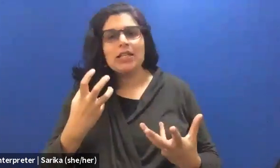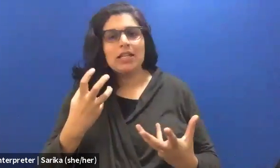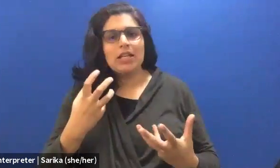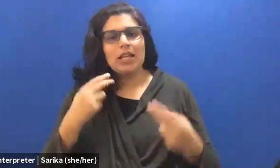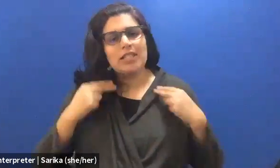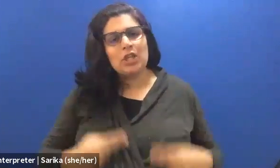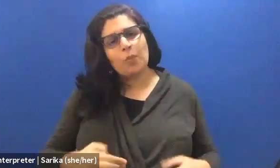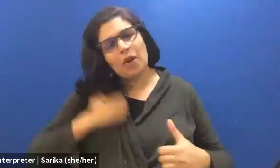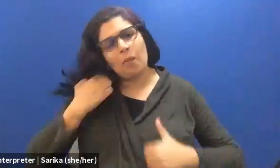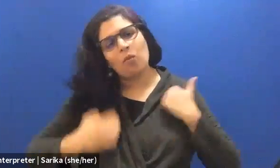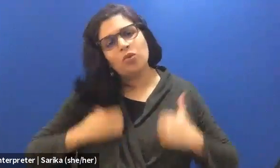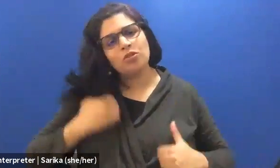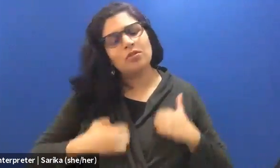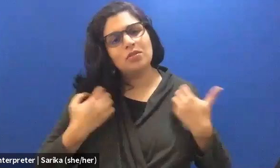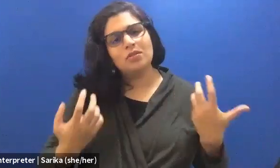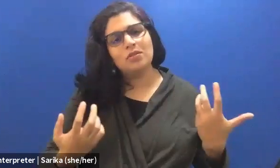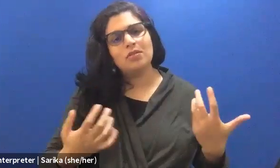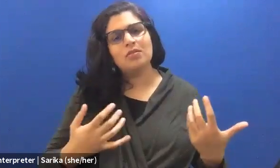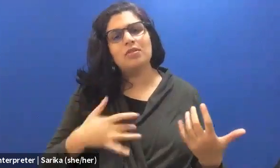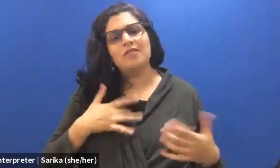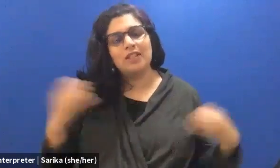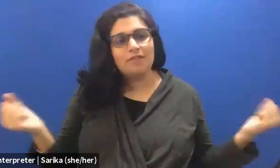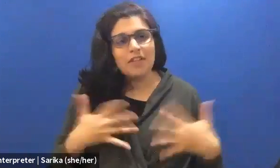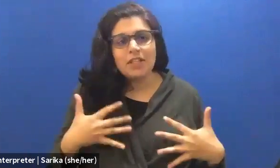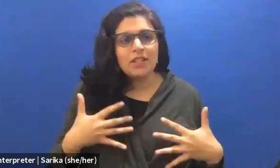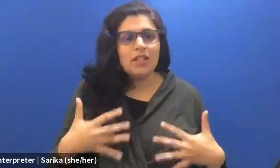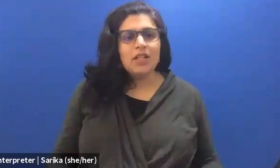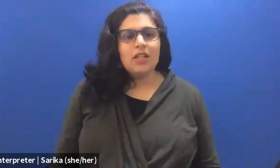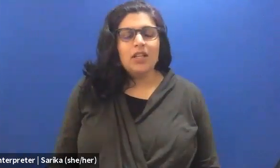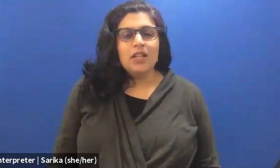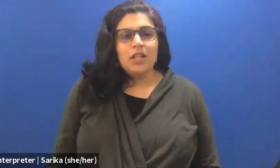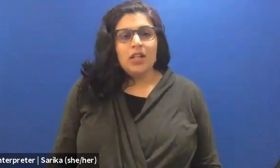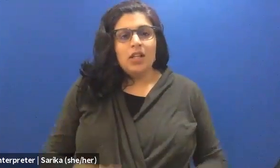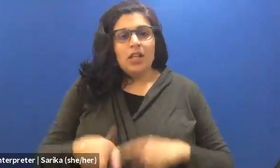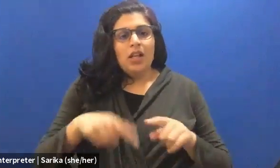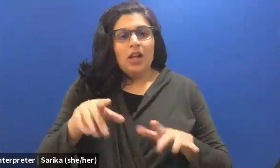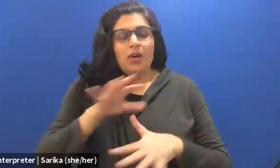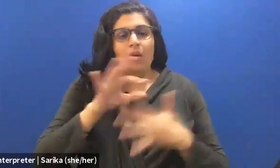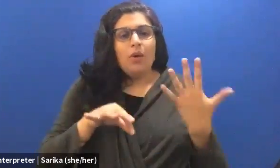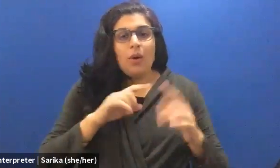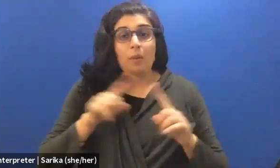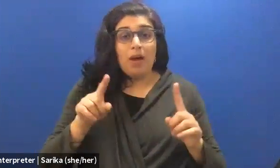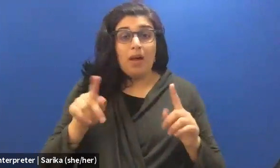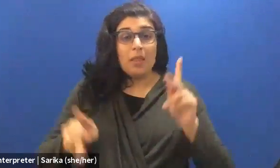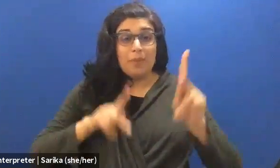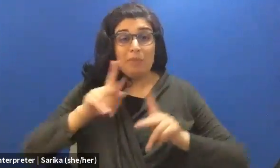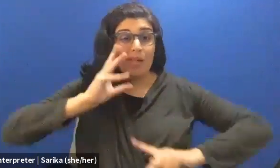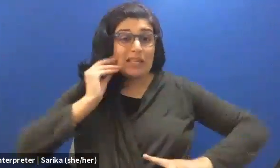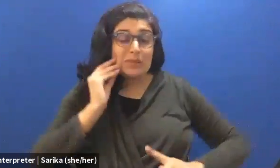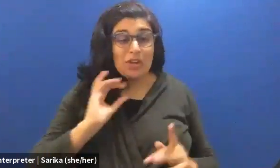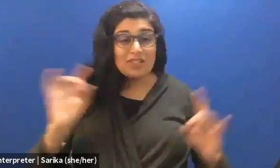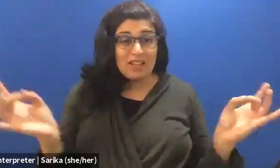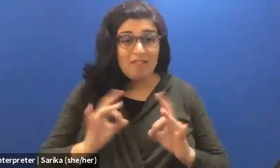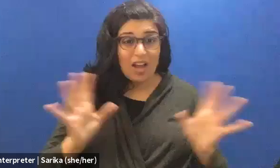human emotion to be fearful about making, you know, a choice and all the things, but the people who are experiencing the violence